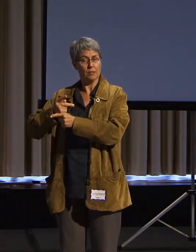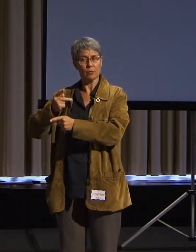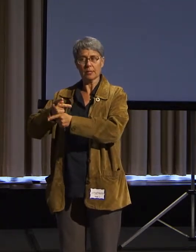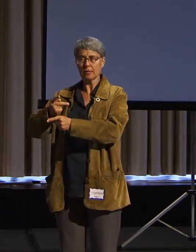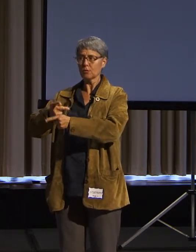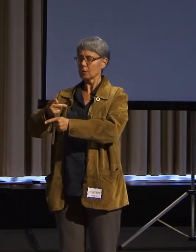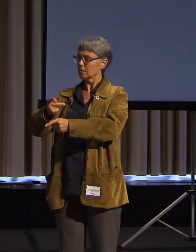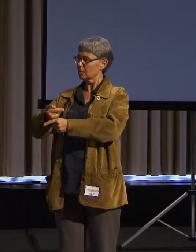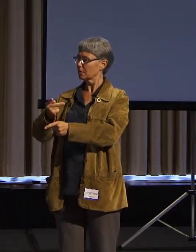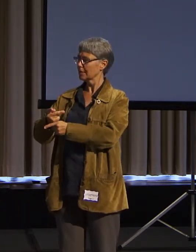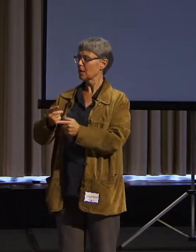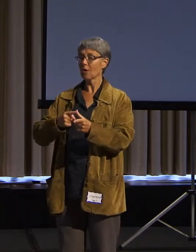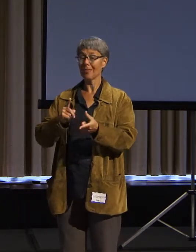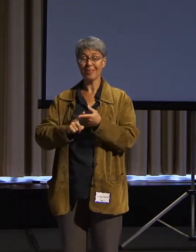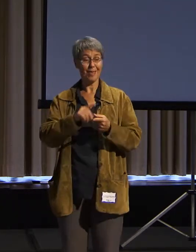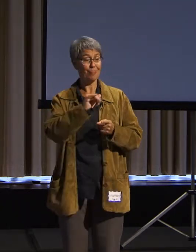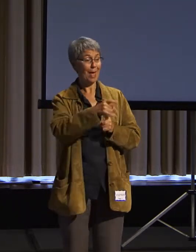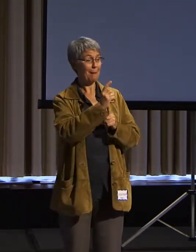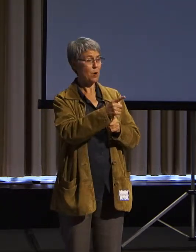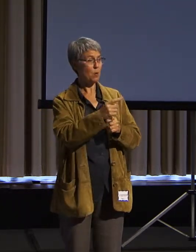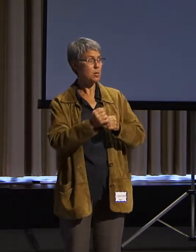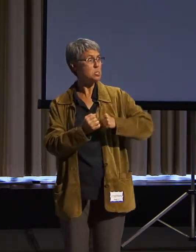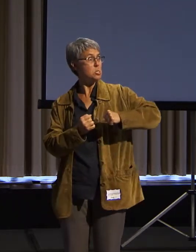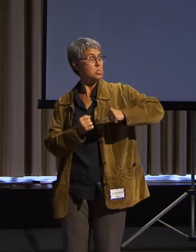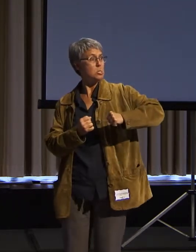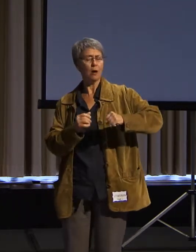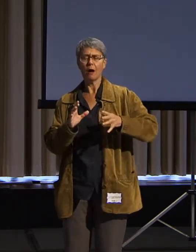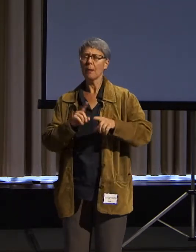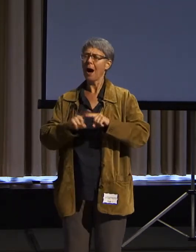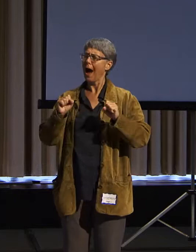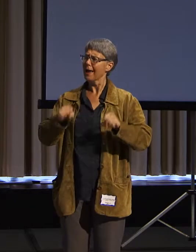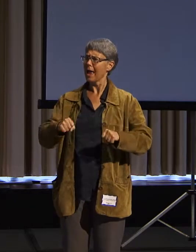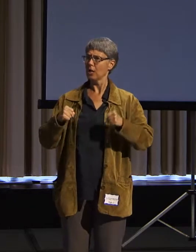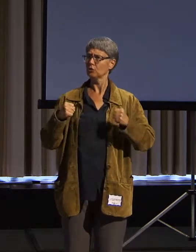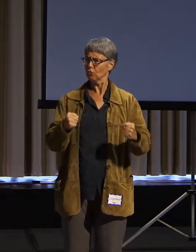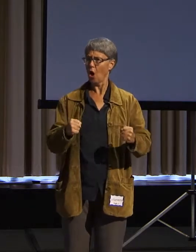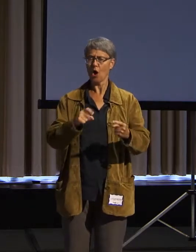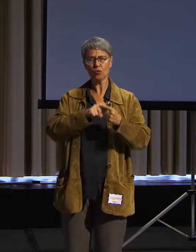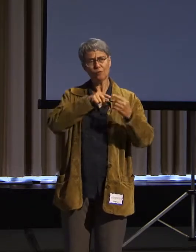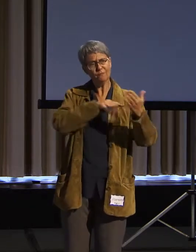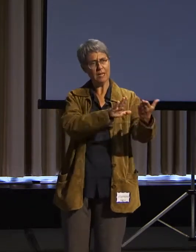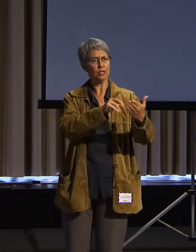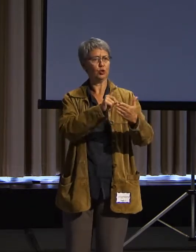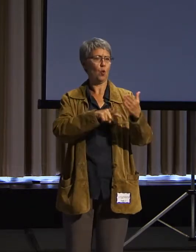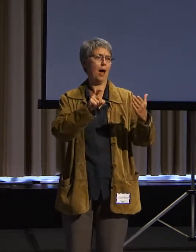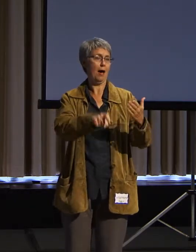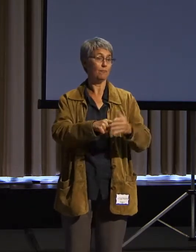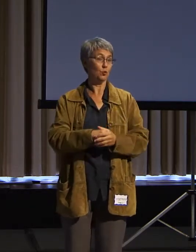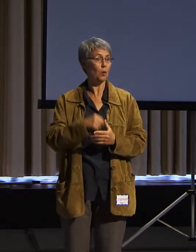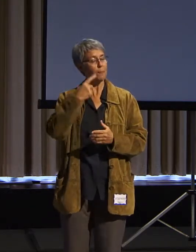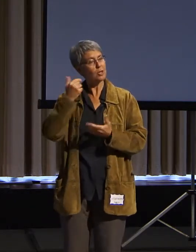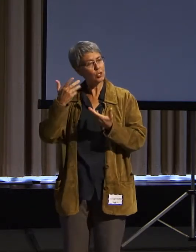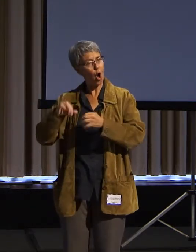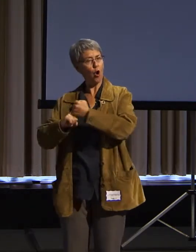resistance generated by fear, I instead, through small, gentle actions, have used some of my energy on sustaining